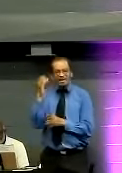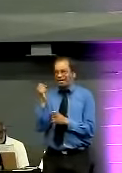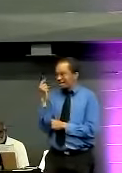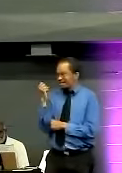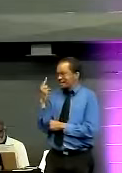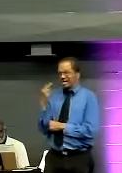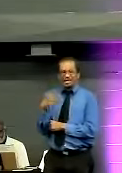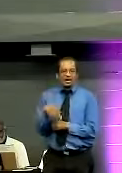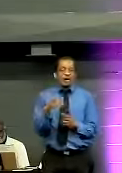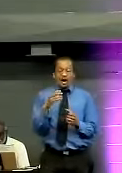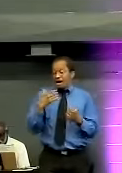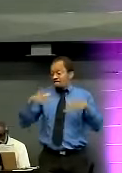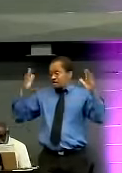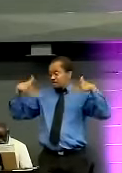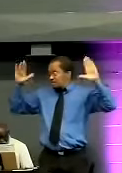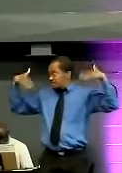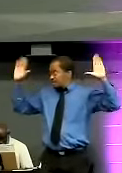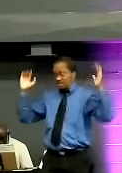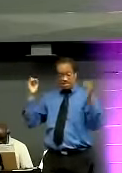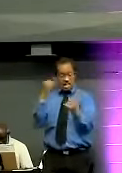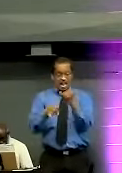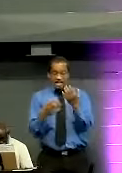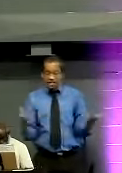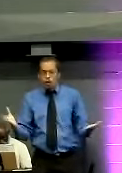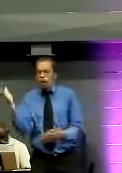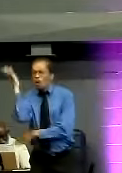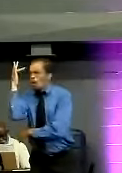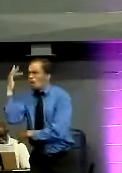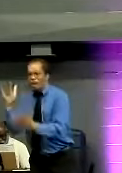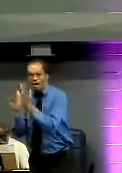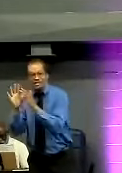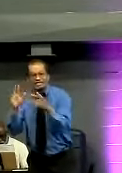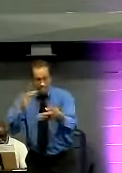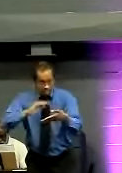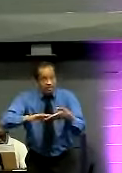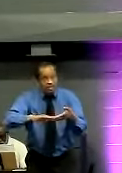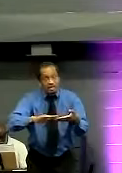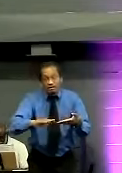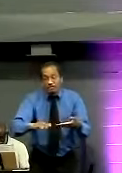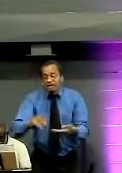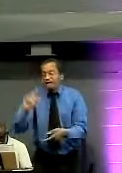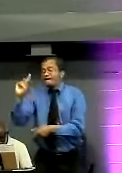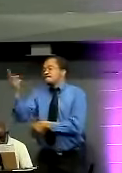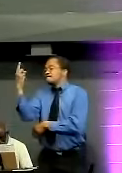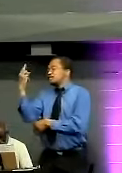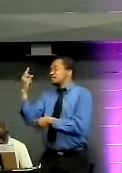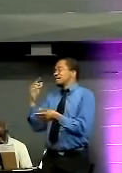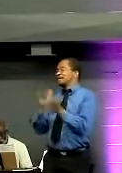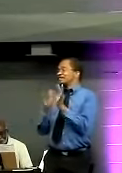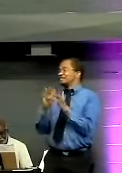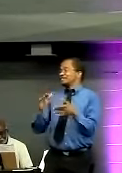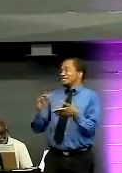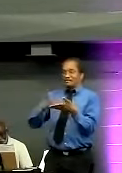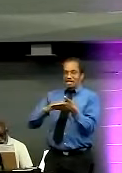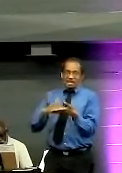Okay. I'm done. Here's the last thing. Why did Jesus forgive? First reason Jesus forgave, I believe,